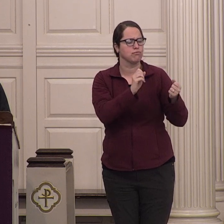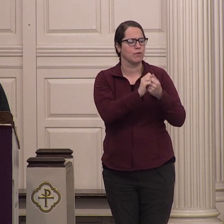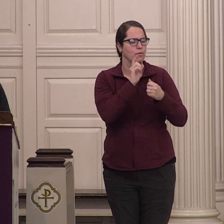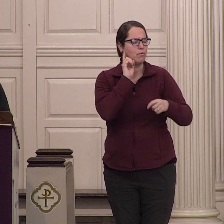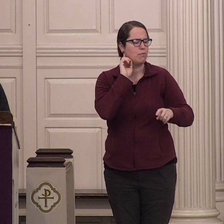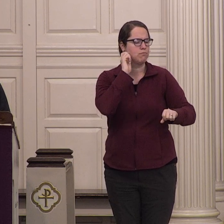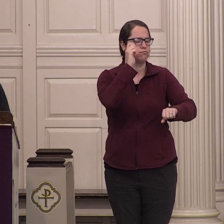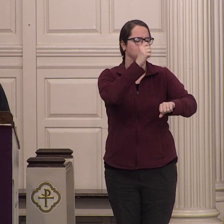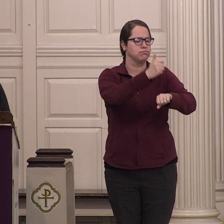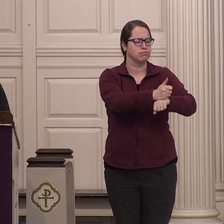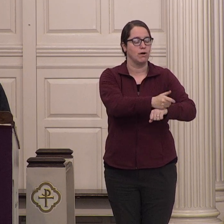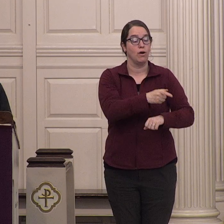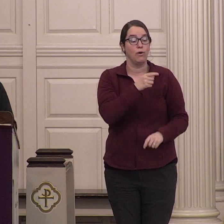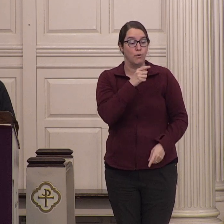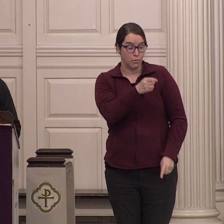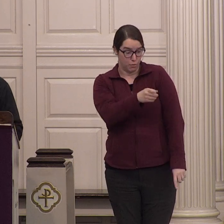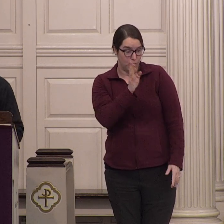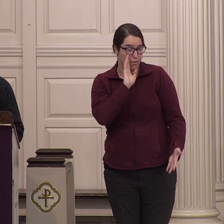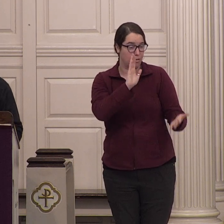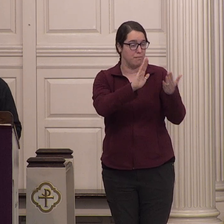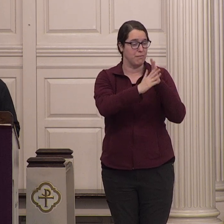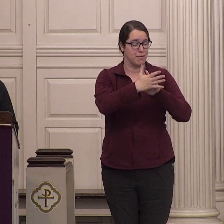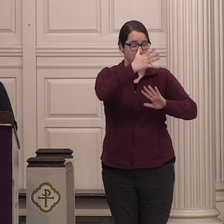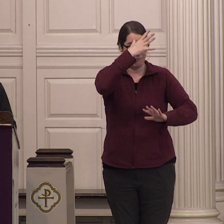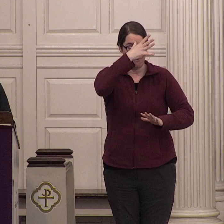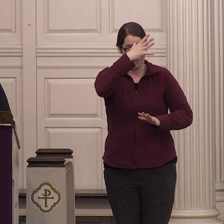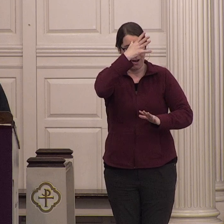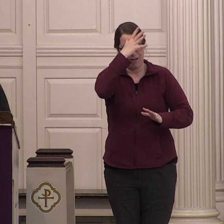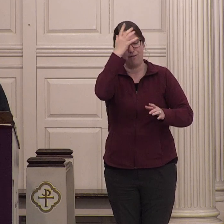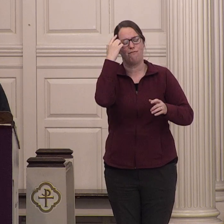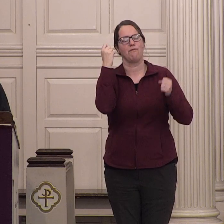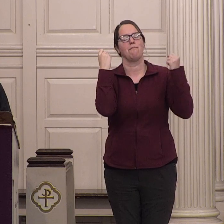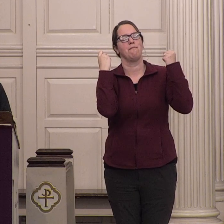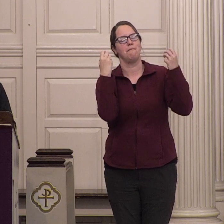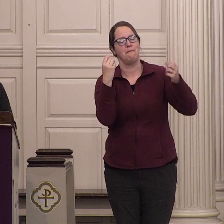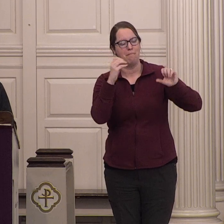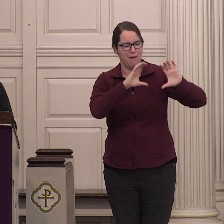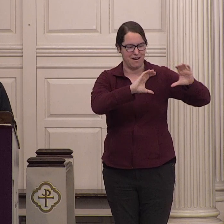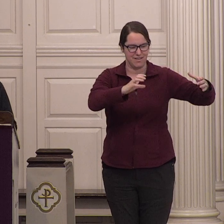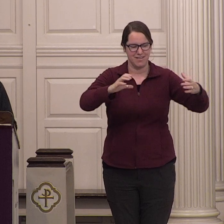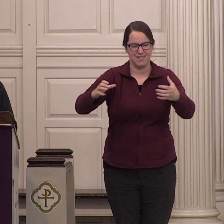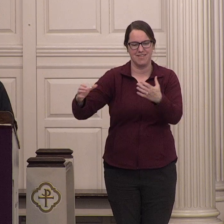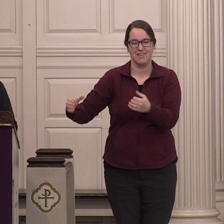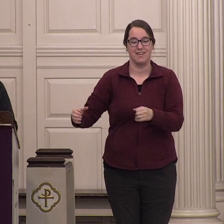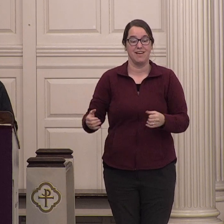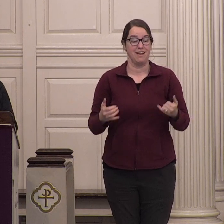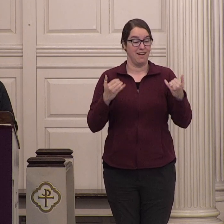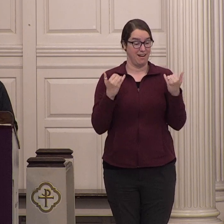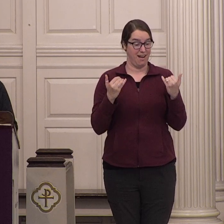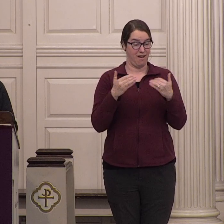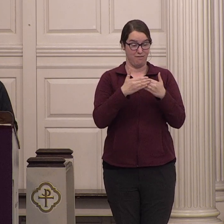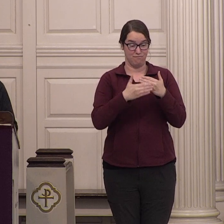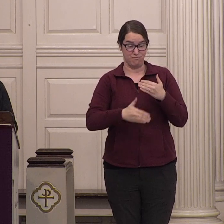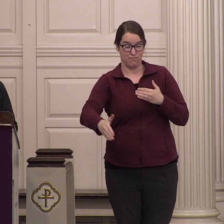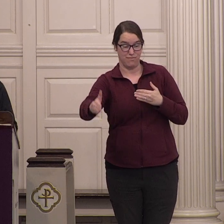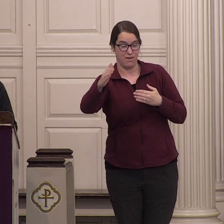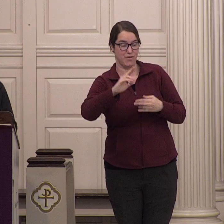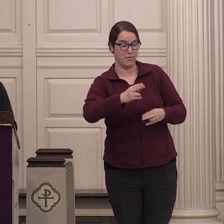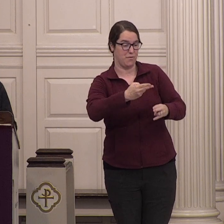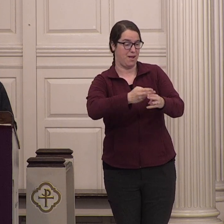nations. No longer shall you be called Abram. Your name shall be Abraham,